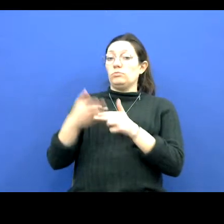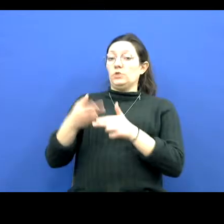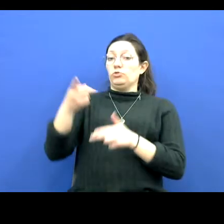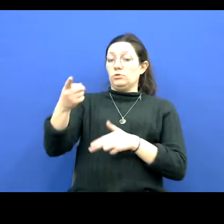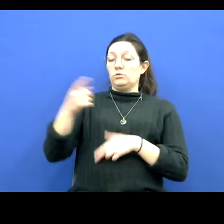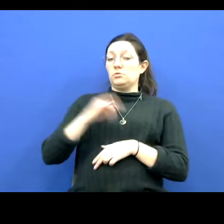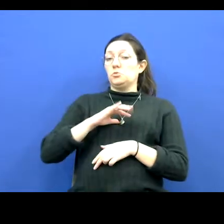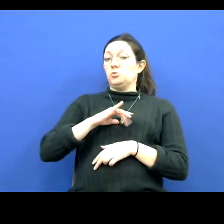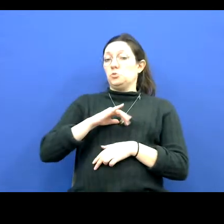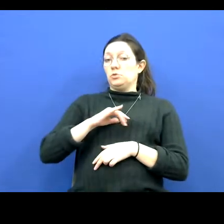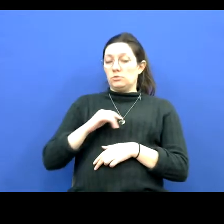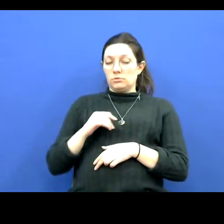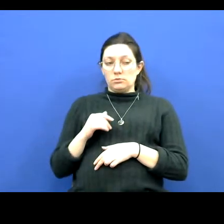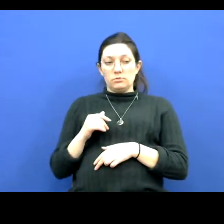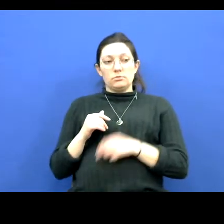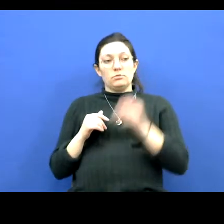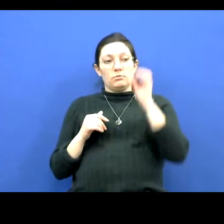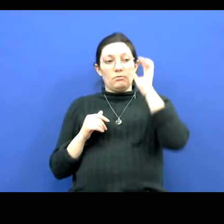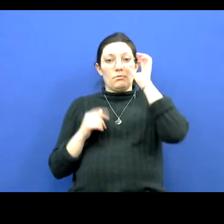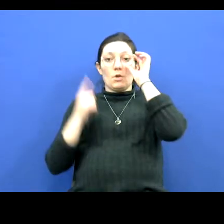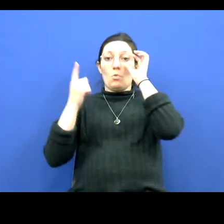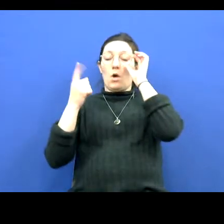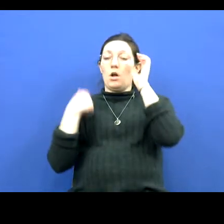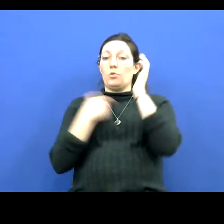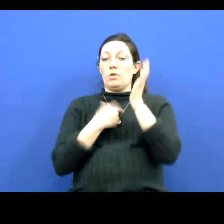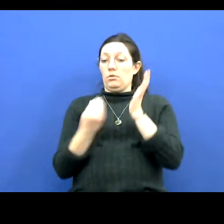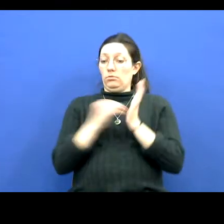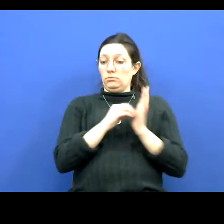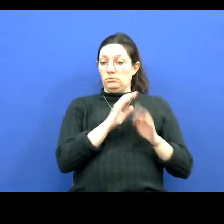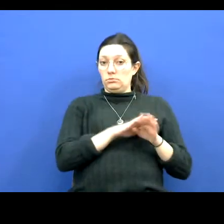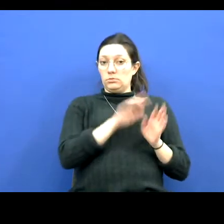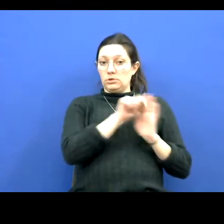there's one of the things we put in the town code is that